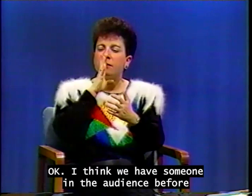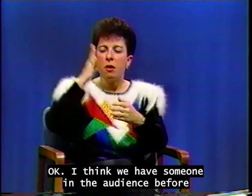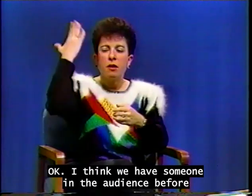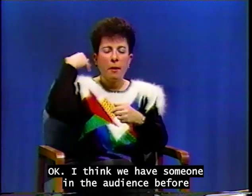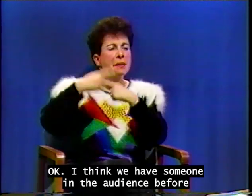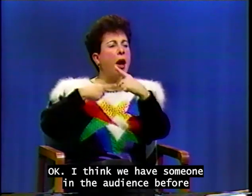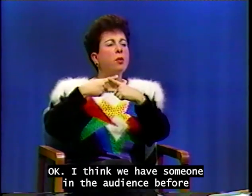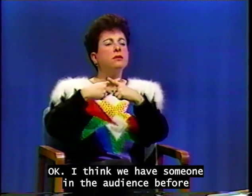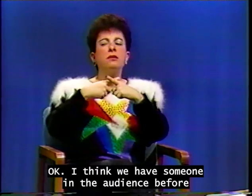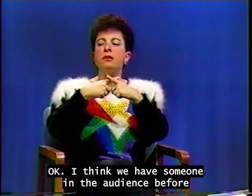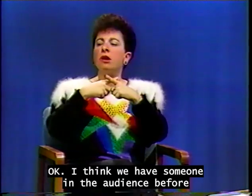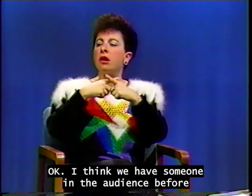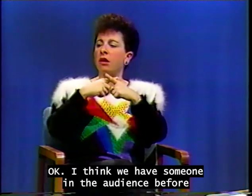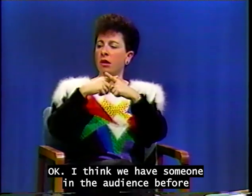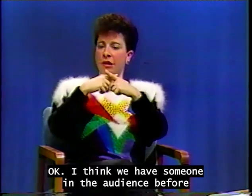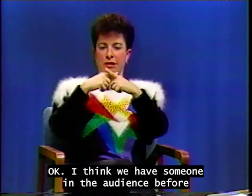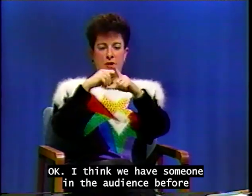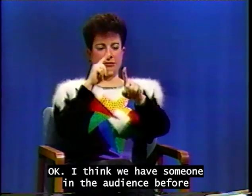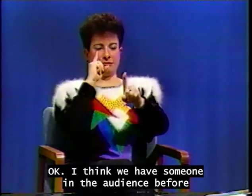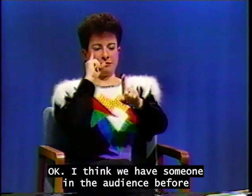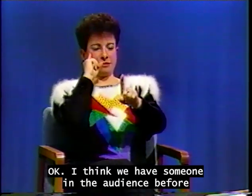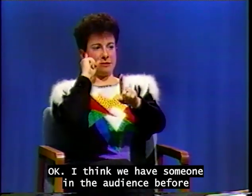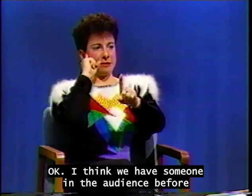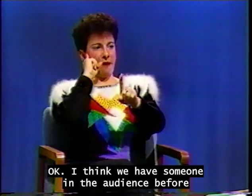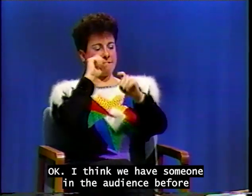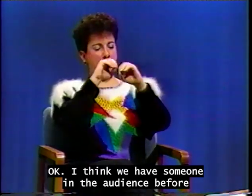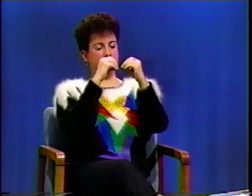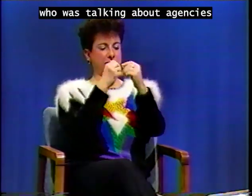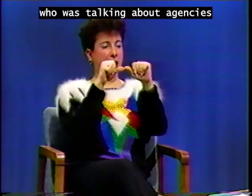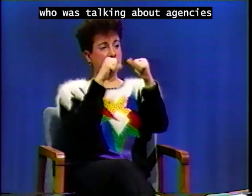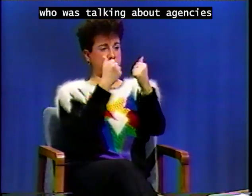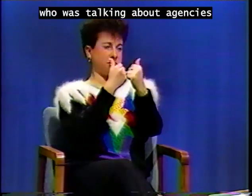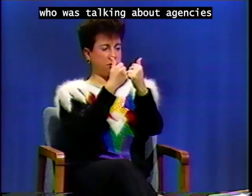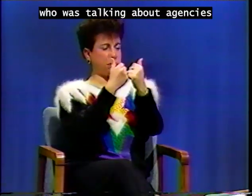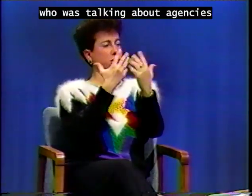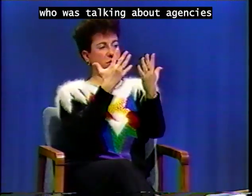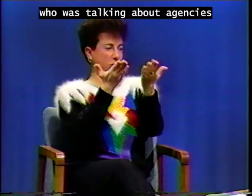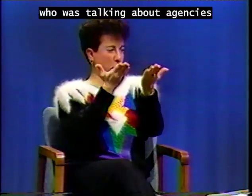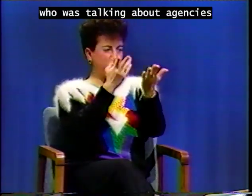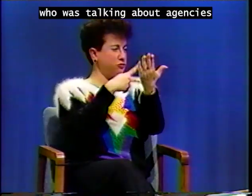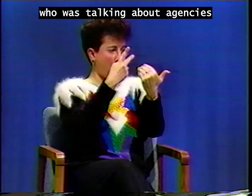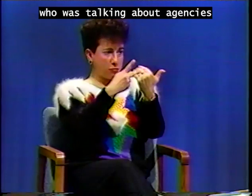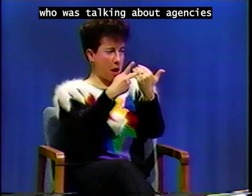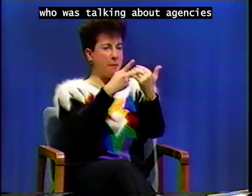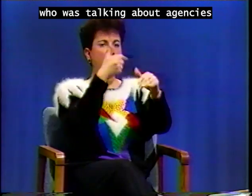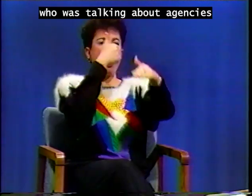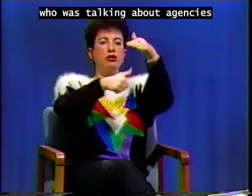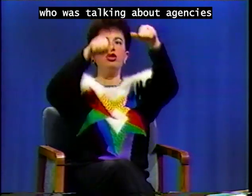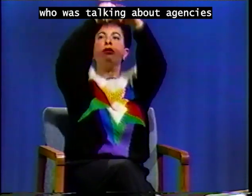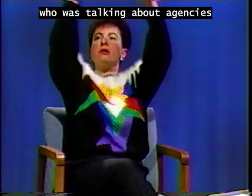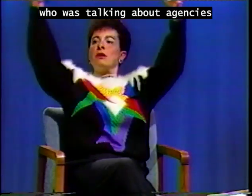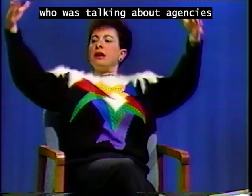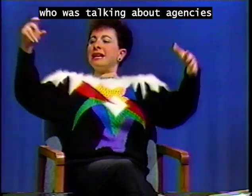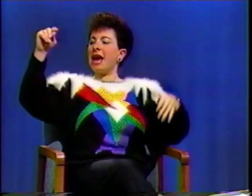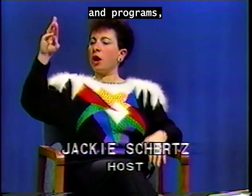Okay. I think we have someone in the audience before who was talking about agencies